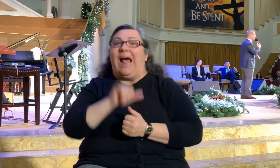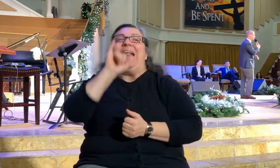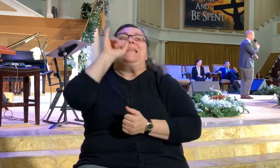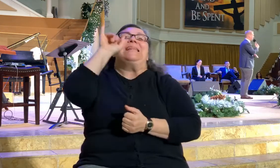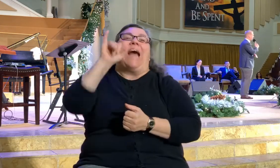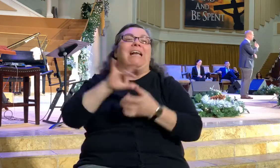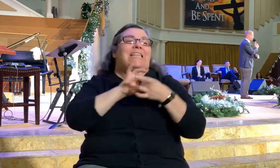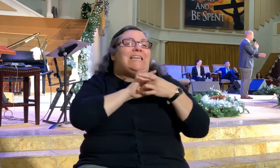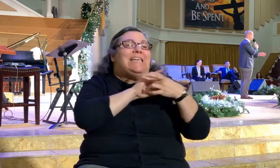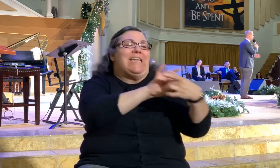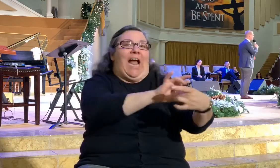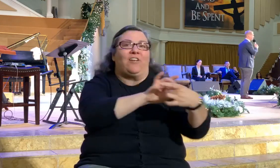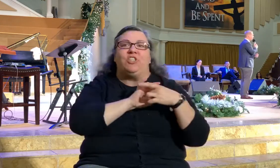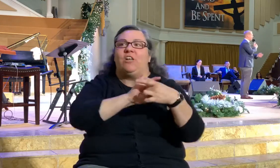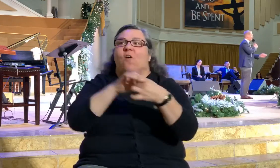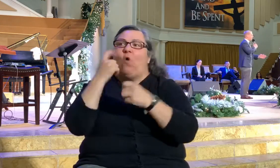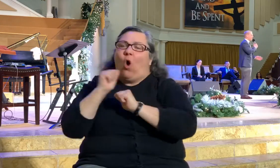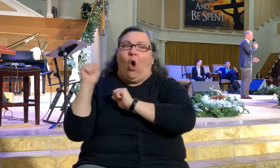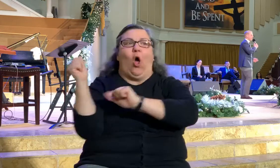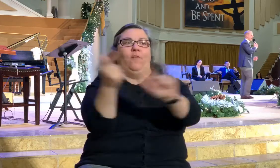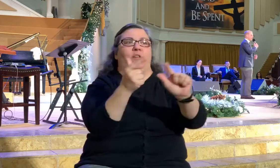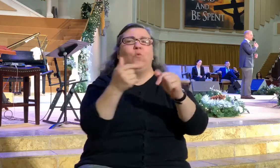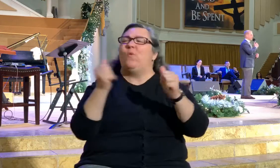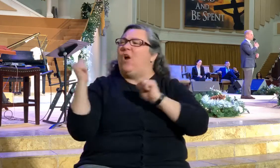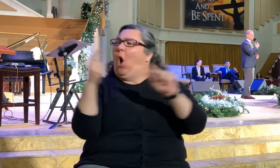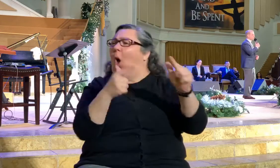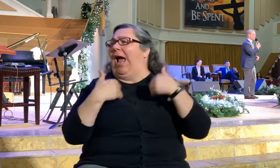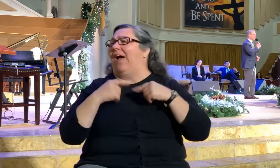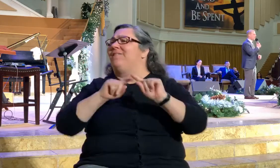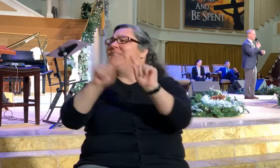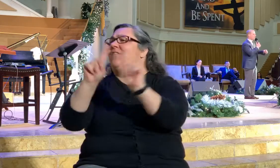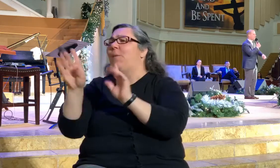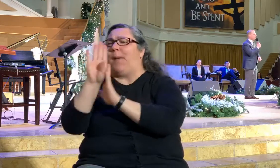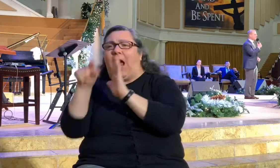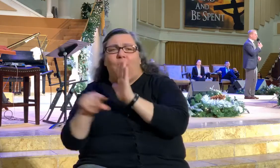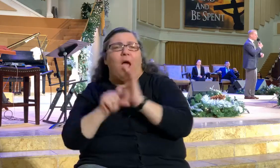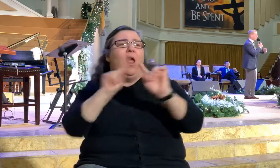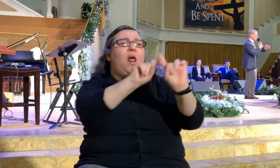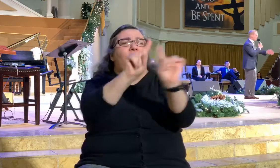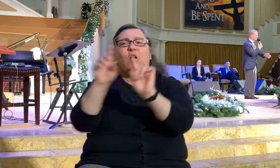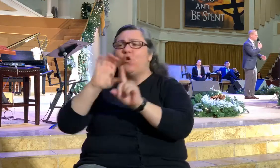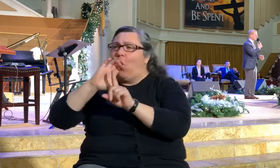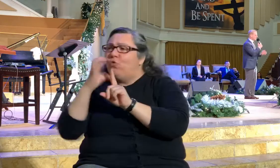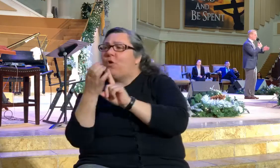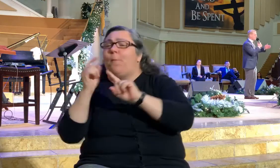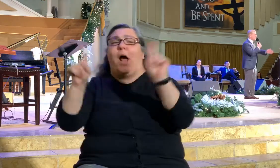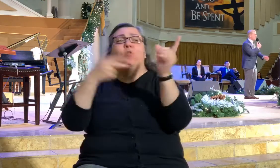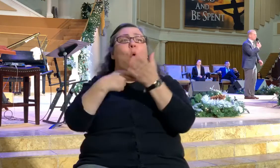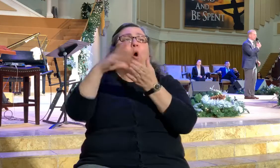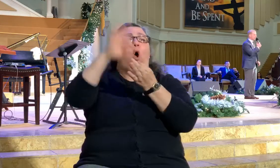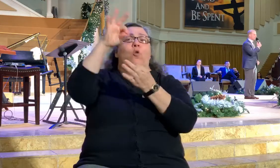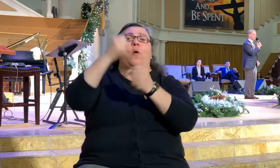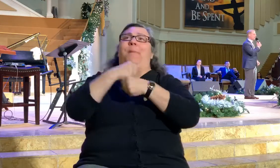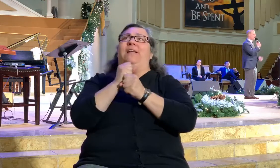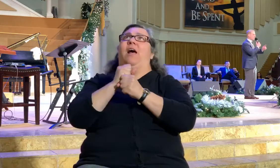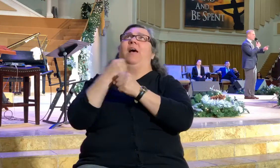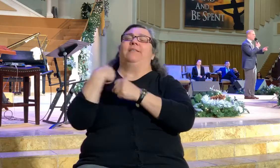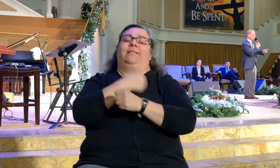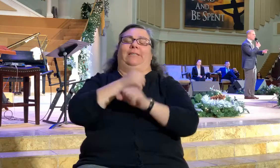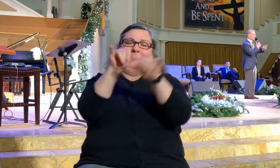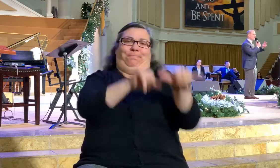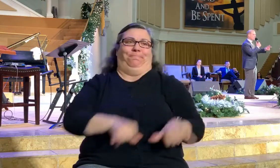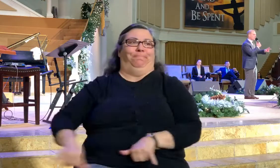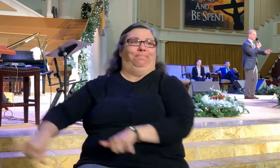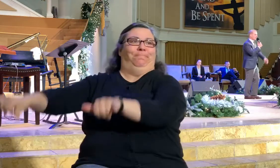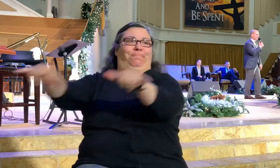is the connector between each of us. We all come from different backgrounds and cultures. And the Holy Ghost is what makes us the same and unifies us under